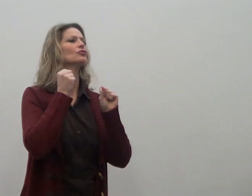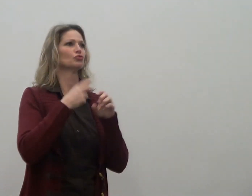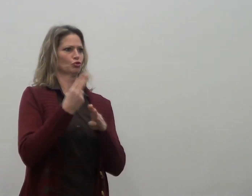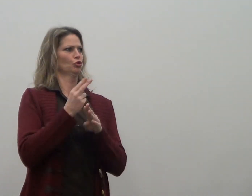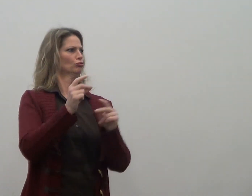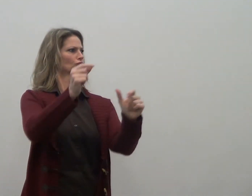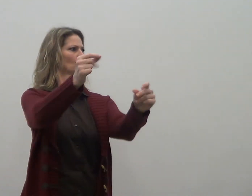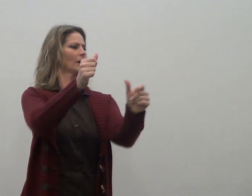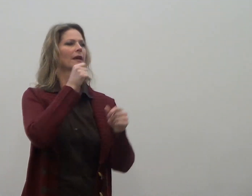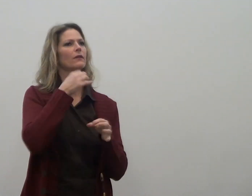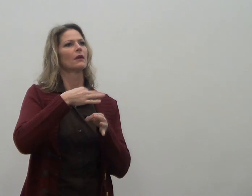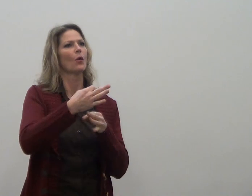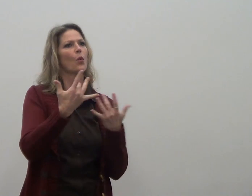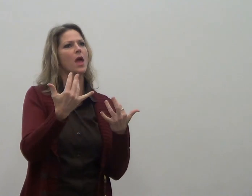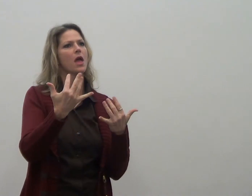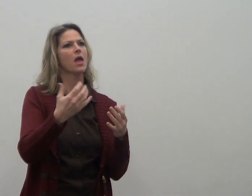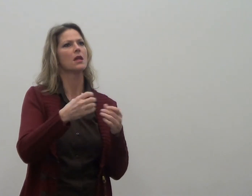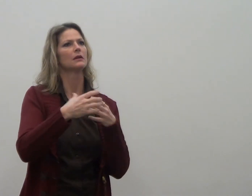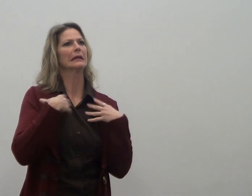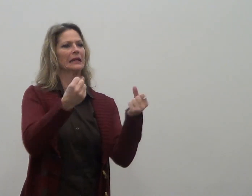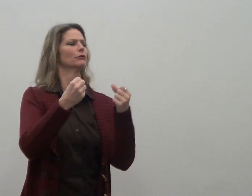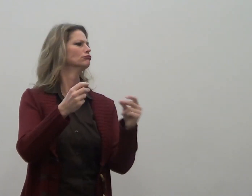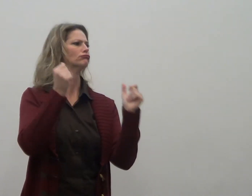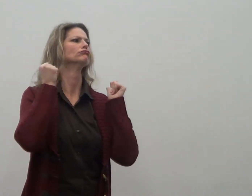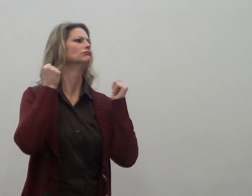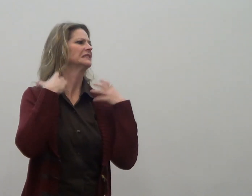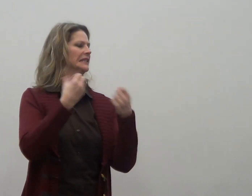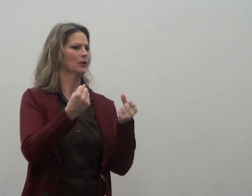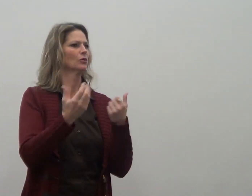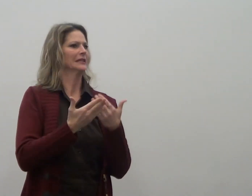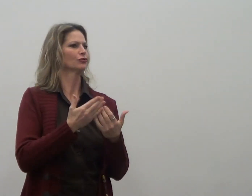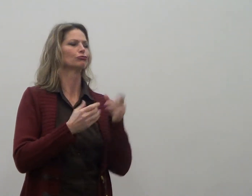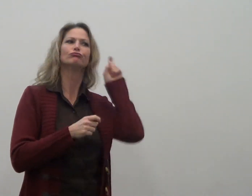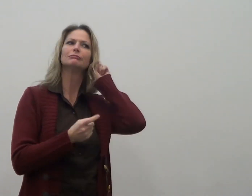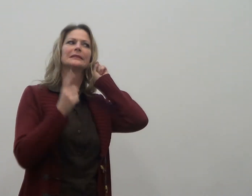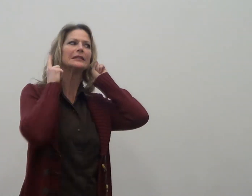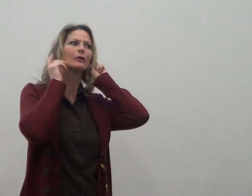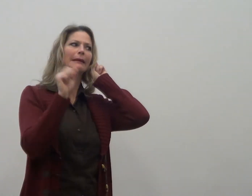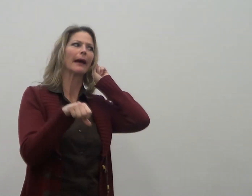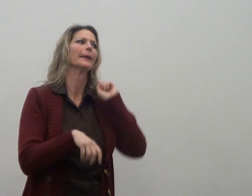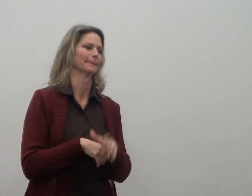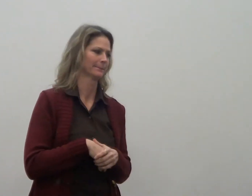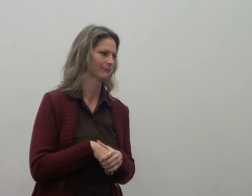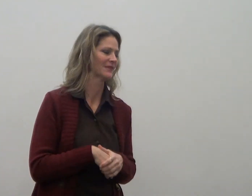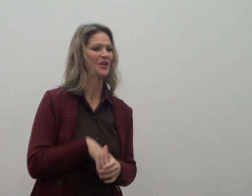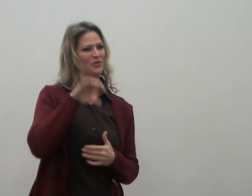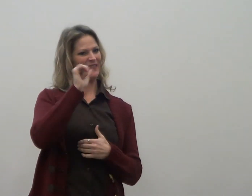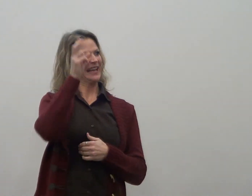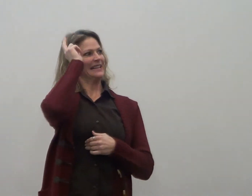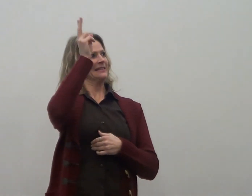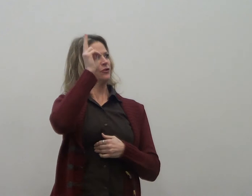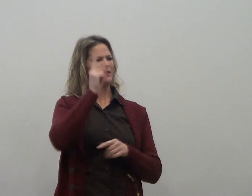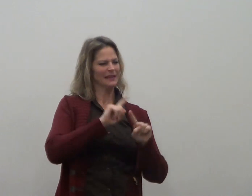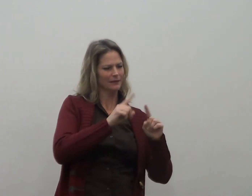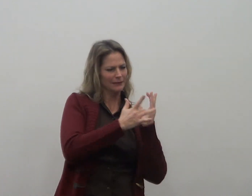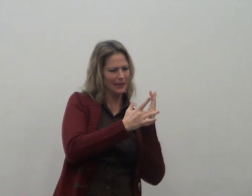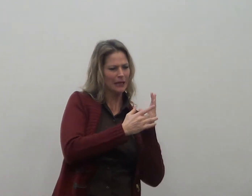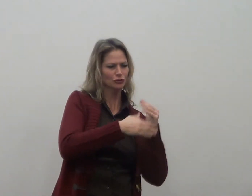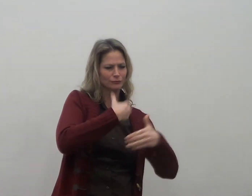hear. And that's the history on the cochlear implant and how they've gotten to where they are now from the start.